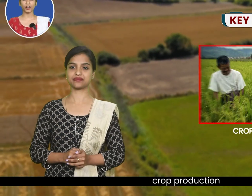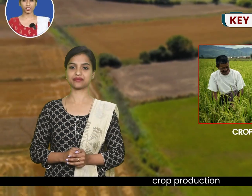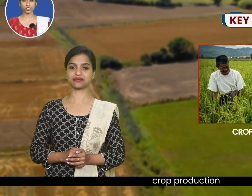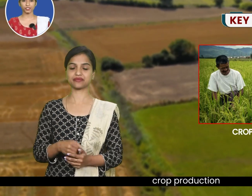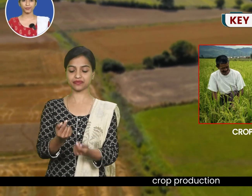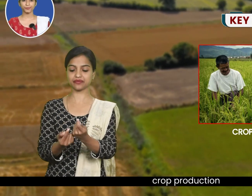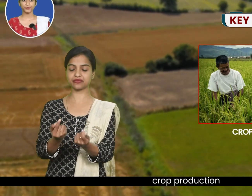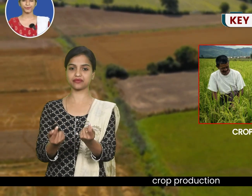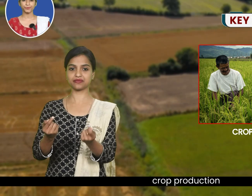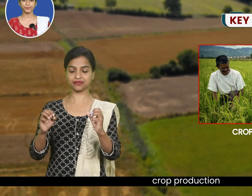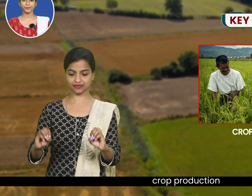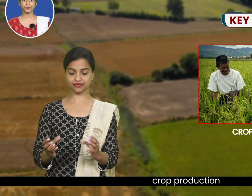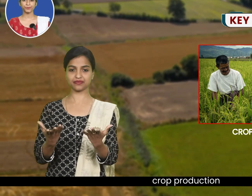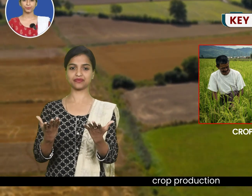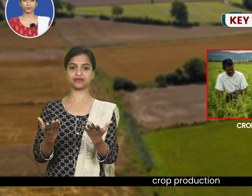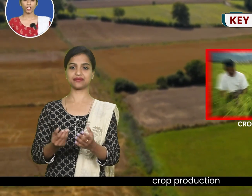crop production,